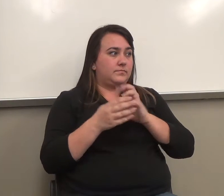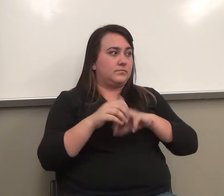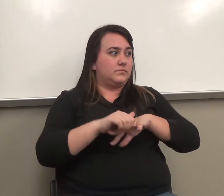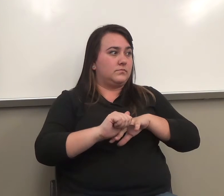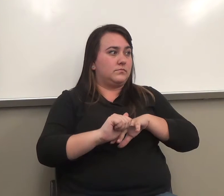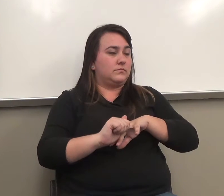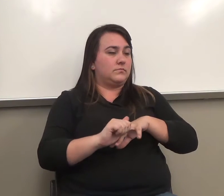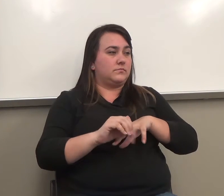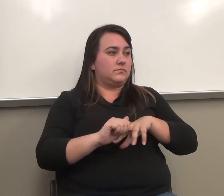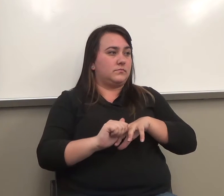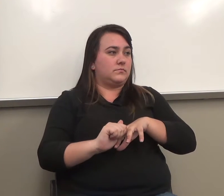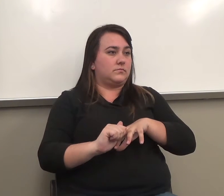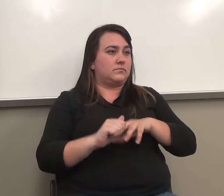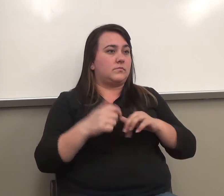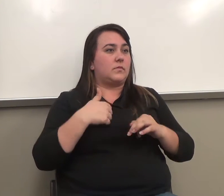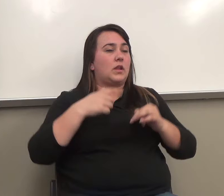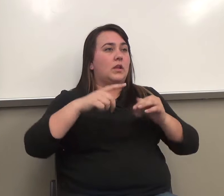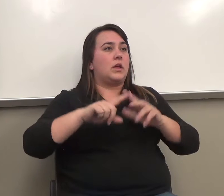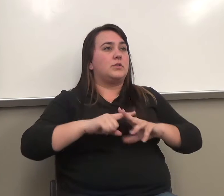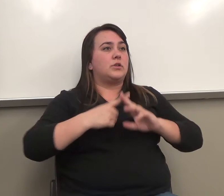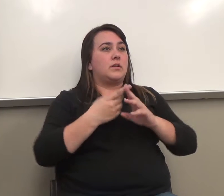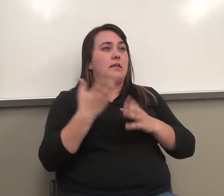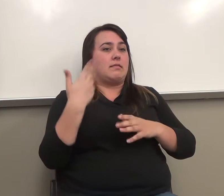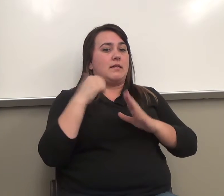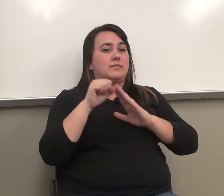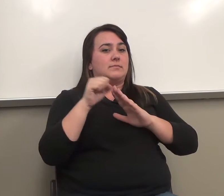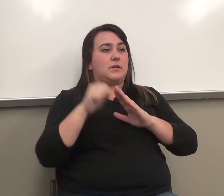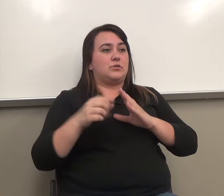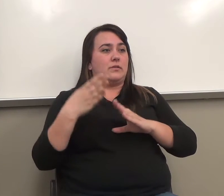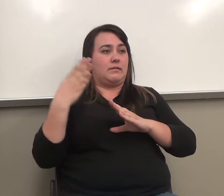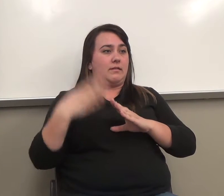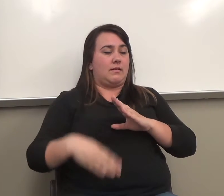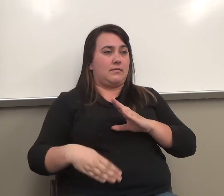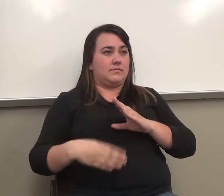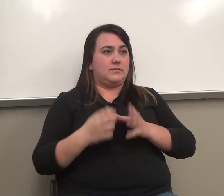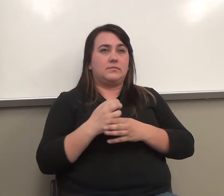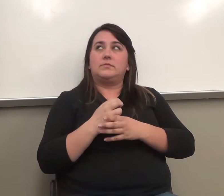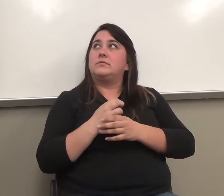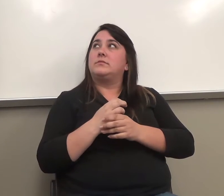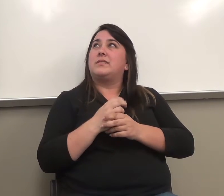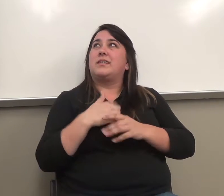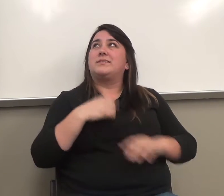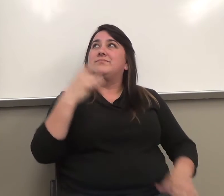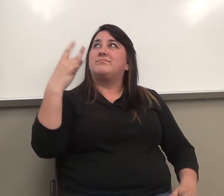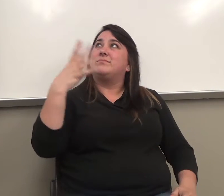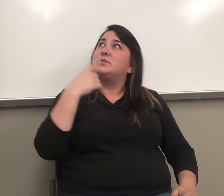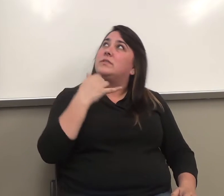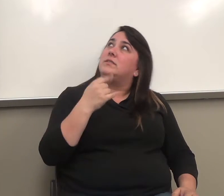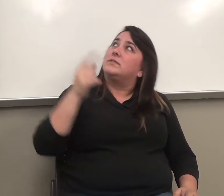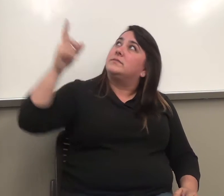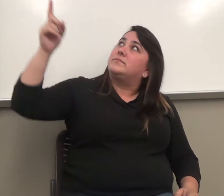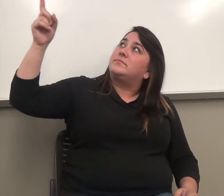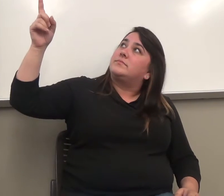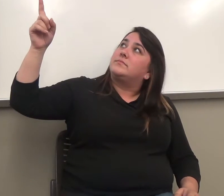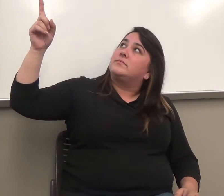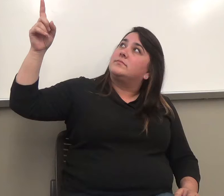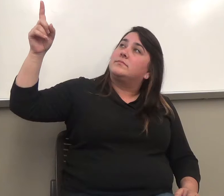I started doing this at the end of last semester, and I hate to say this, but the plagiarism